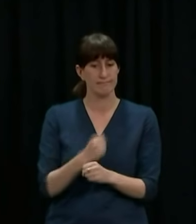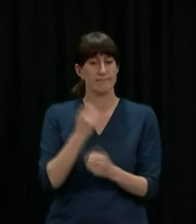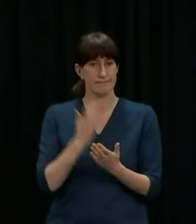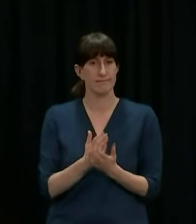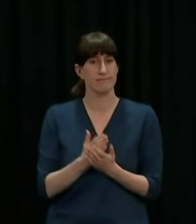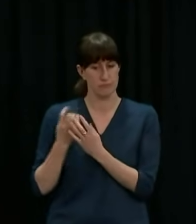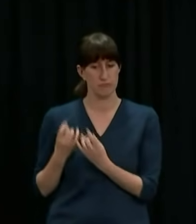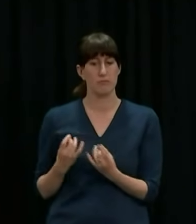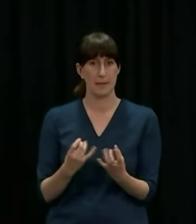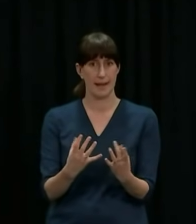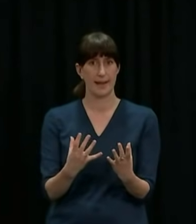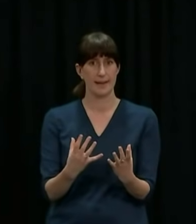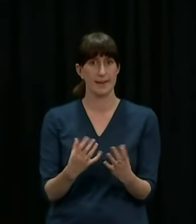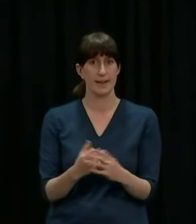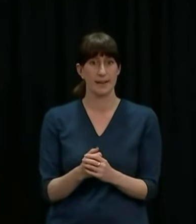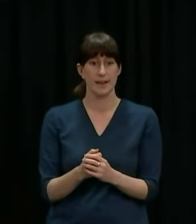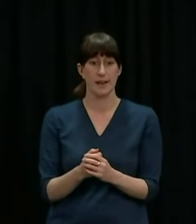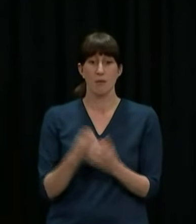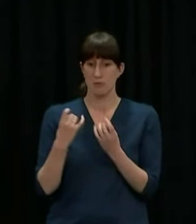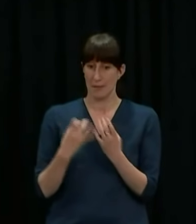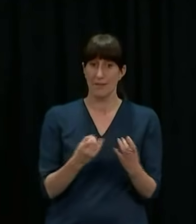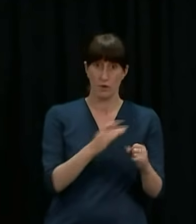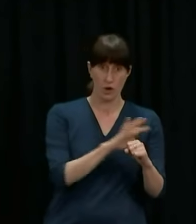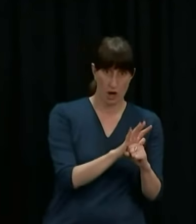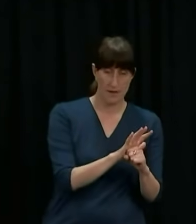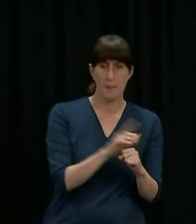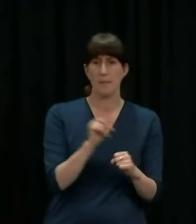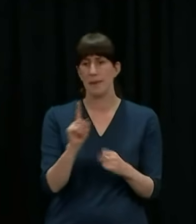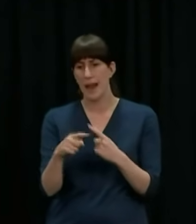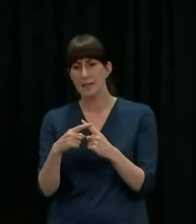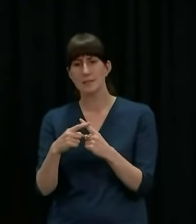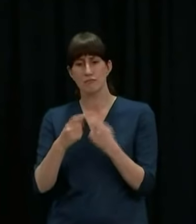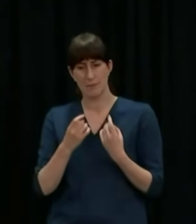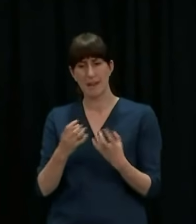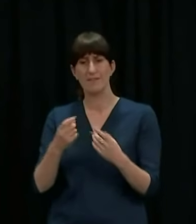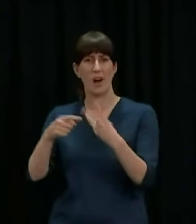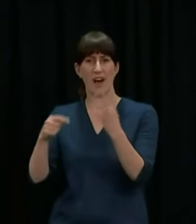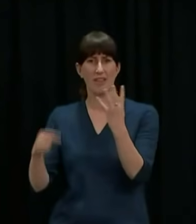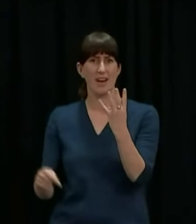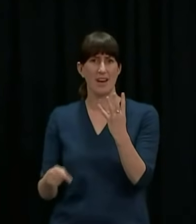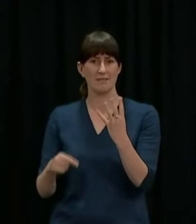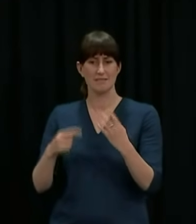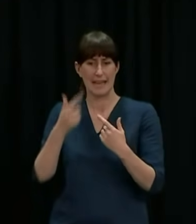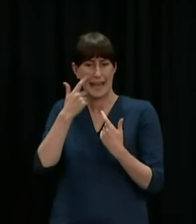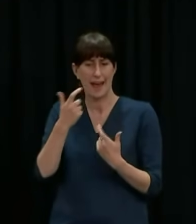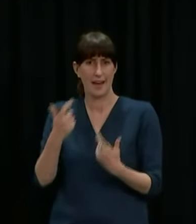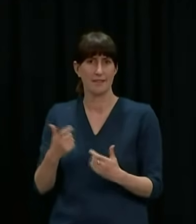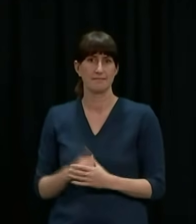prepared not just to respond to COVID, but to continue to deliver a full range of care that people will need.